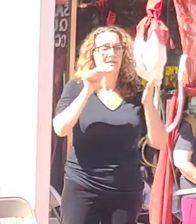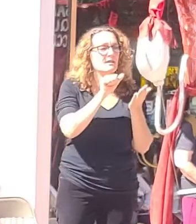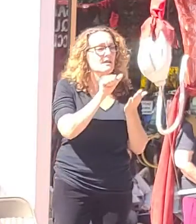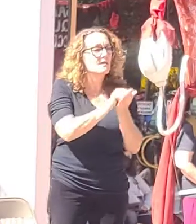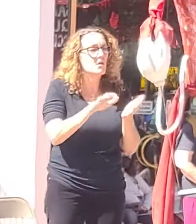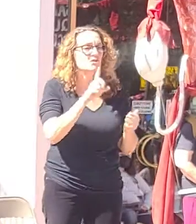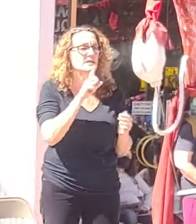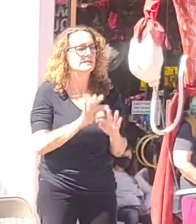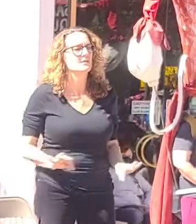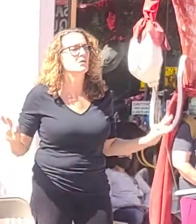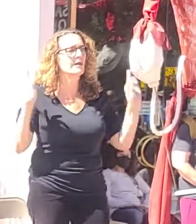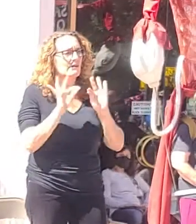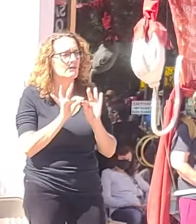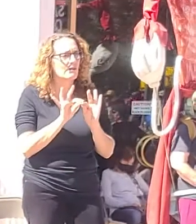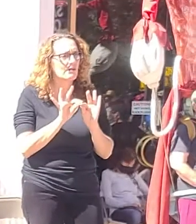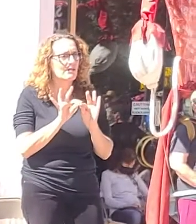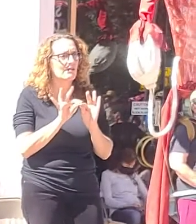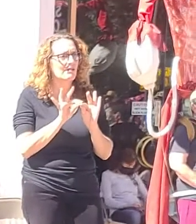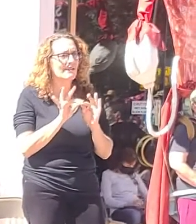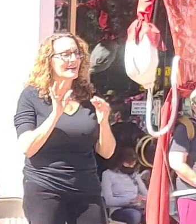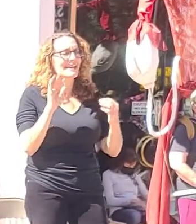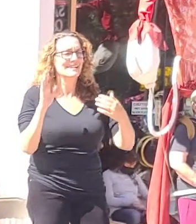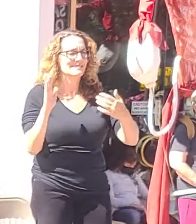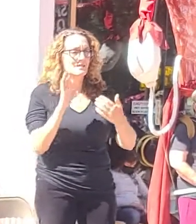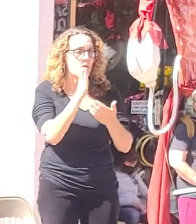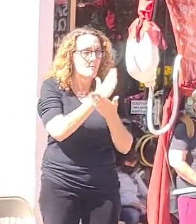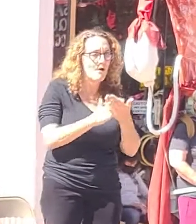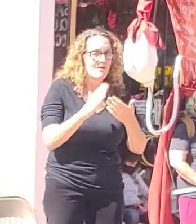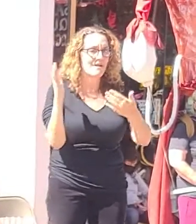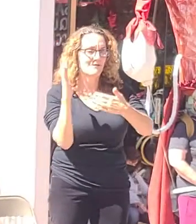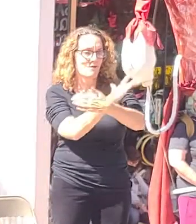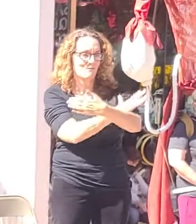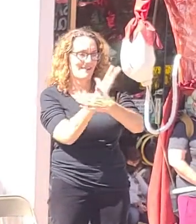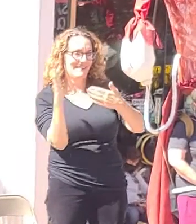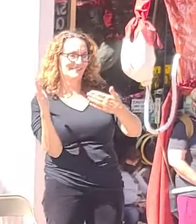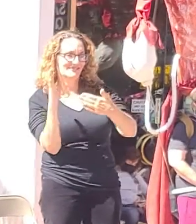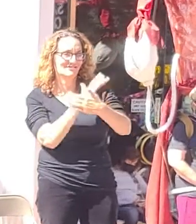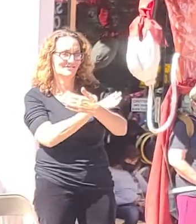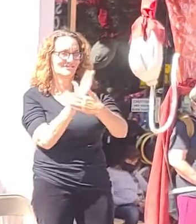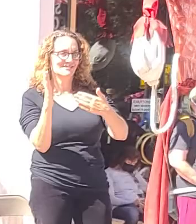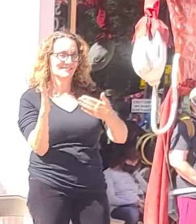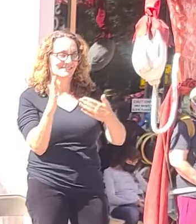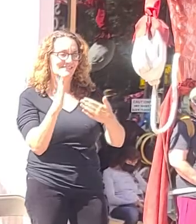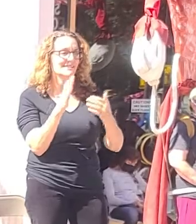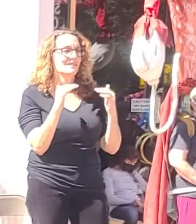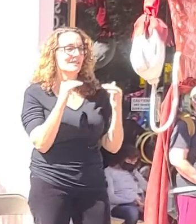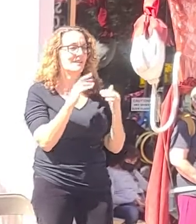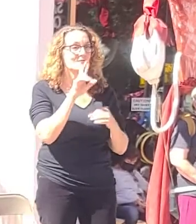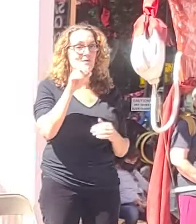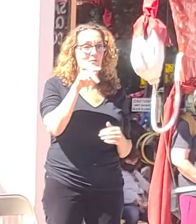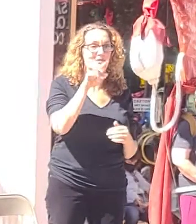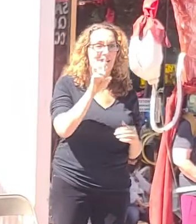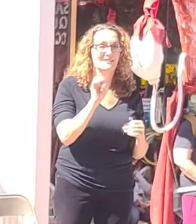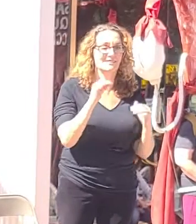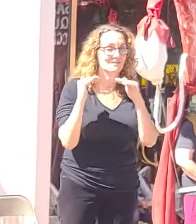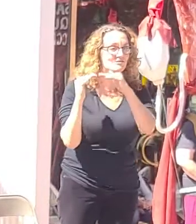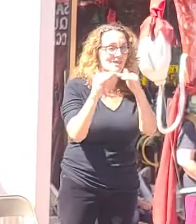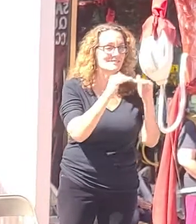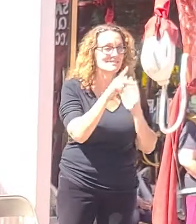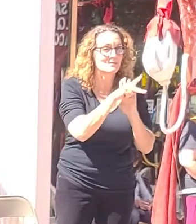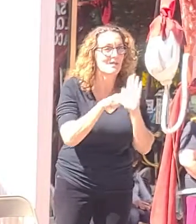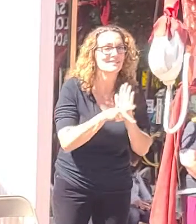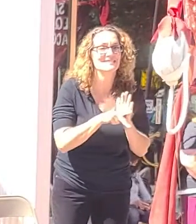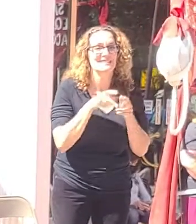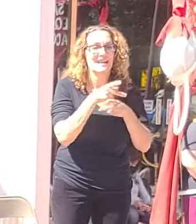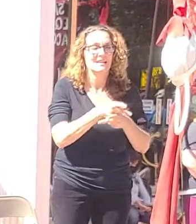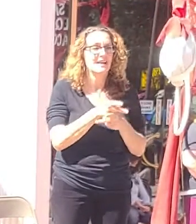critical. It's a critical part of the full range of reproductive health care and reproductive justice policies to which we all